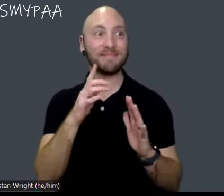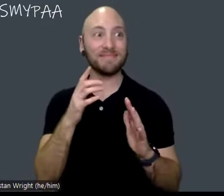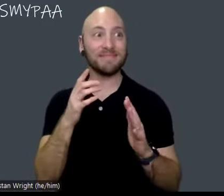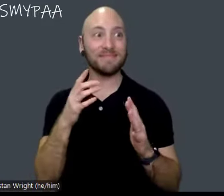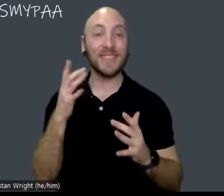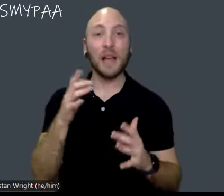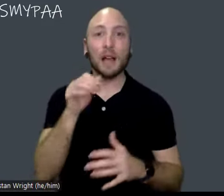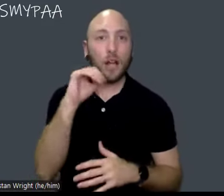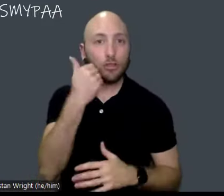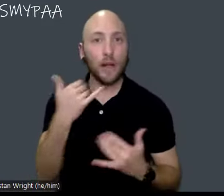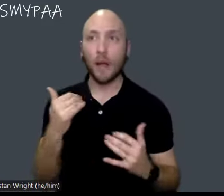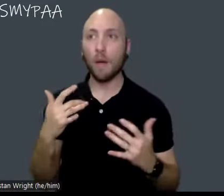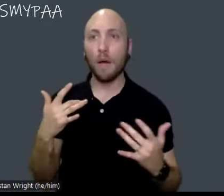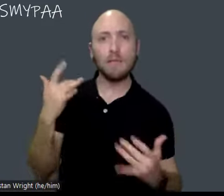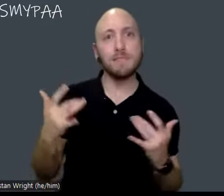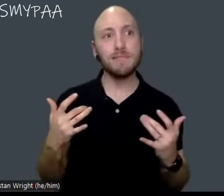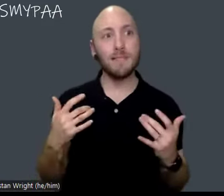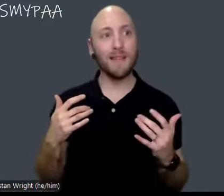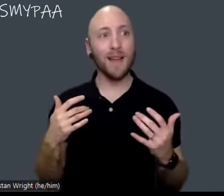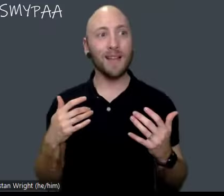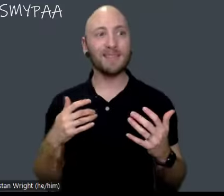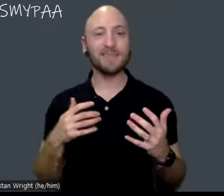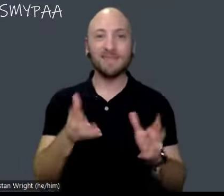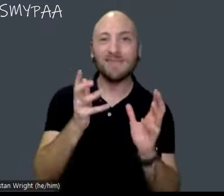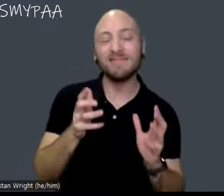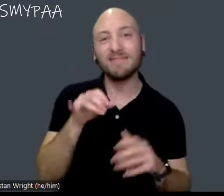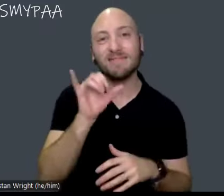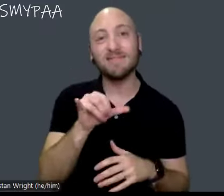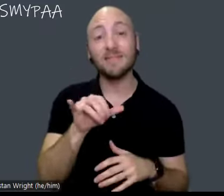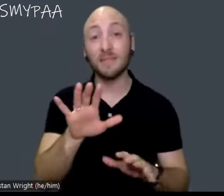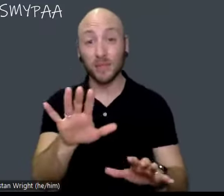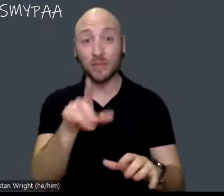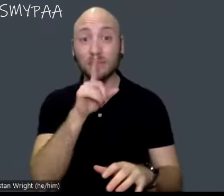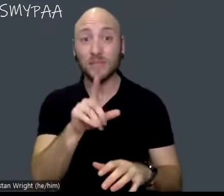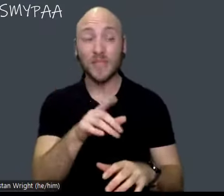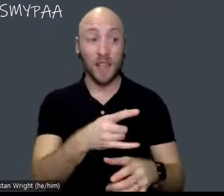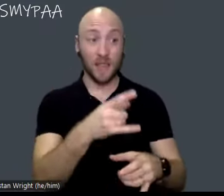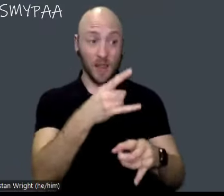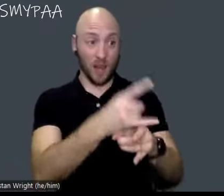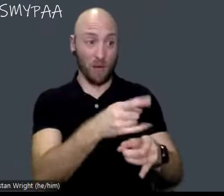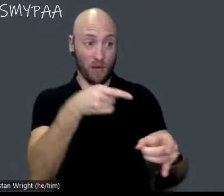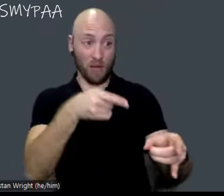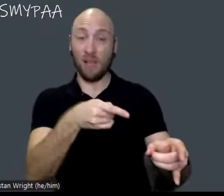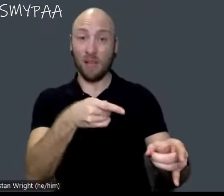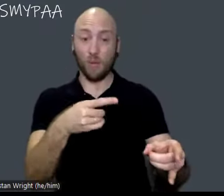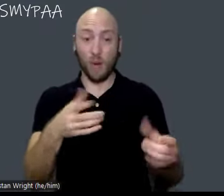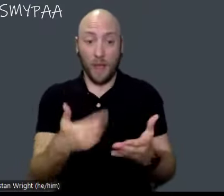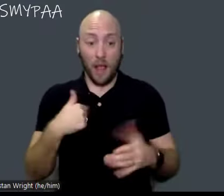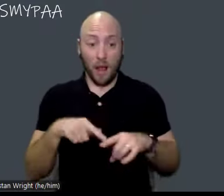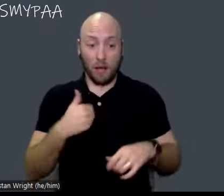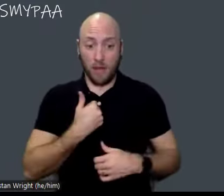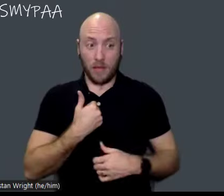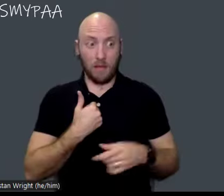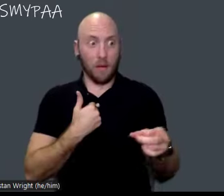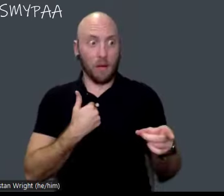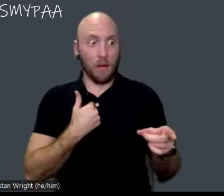shy anymore. And alcohol did for me what I couldn't do for myself,